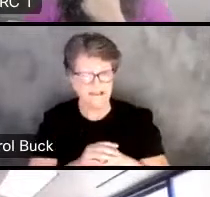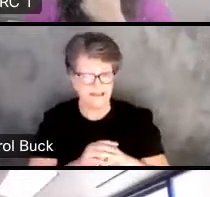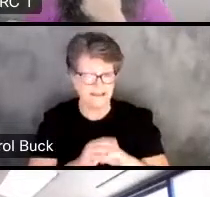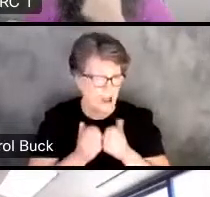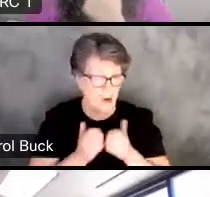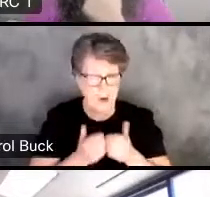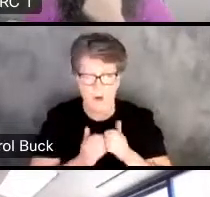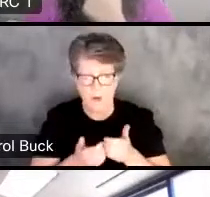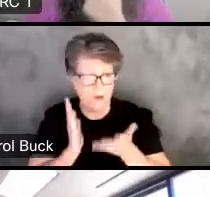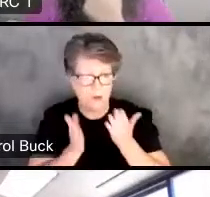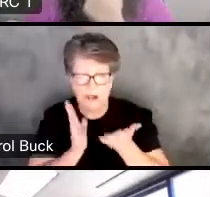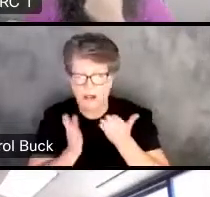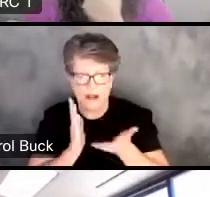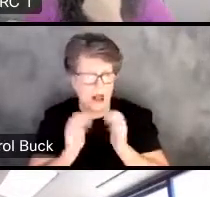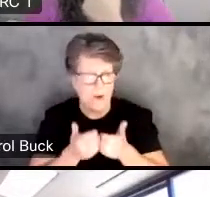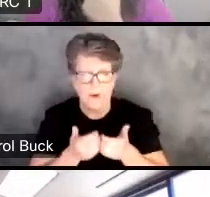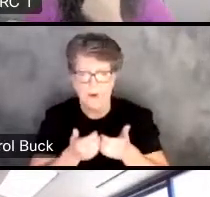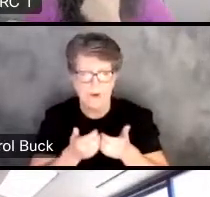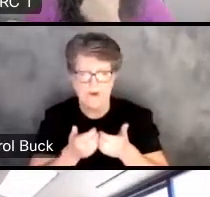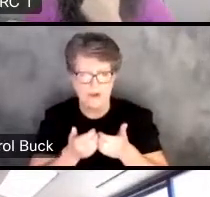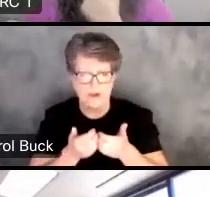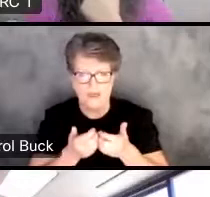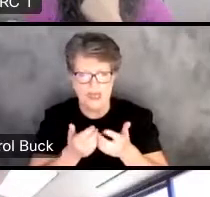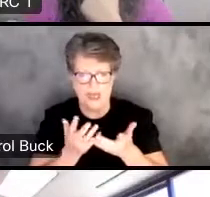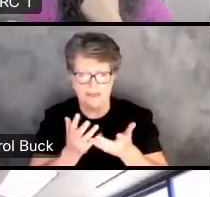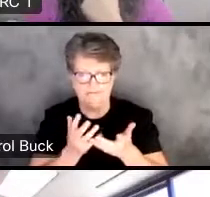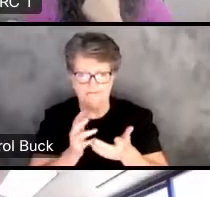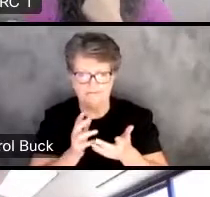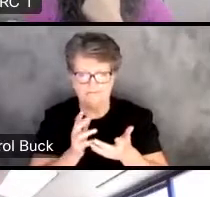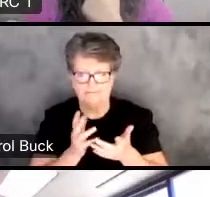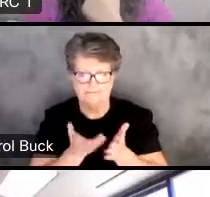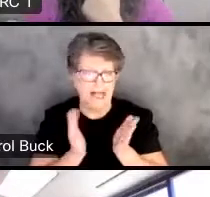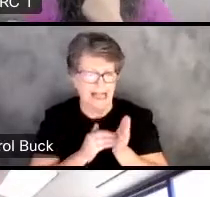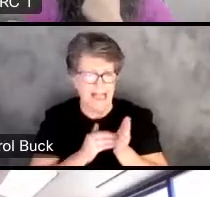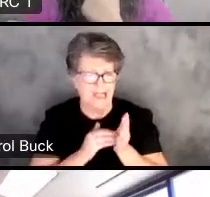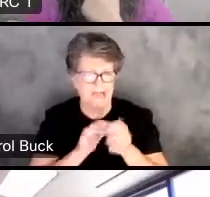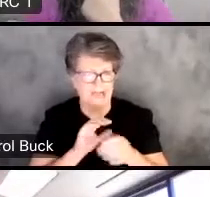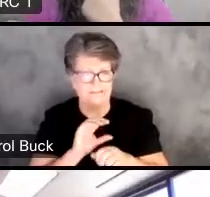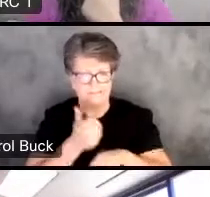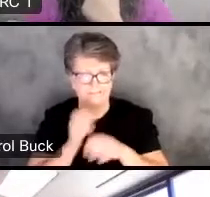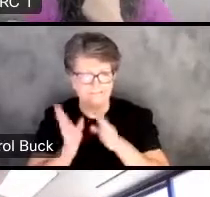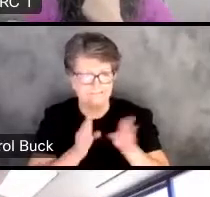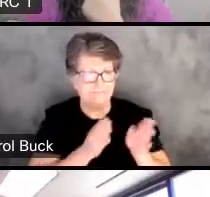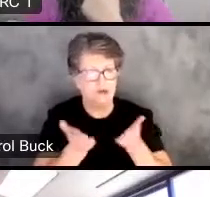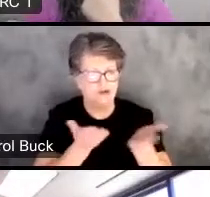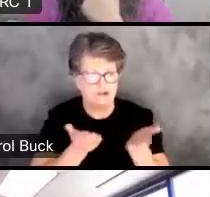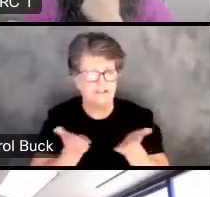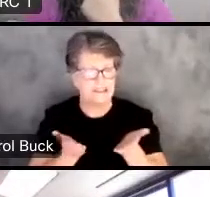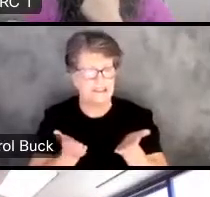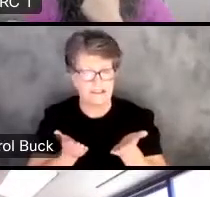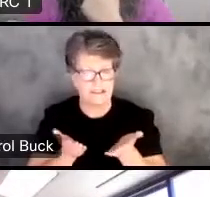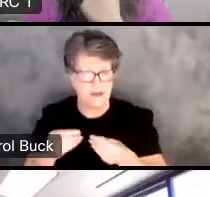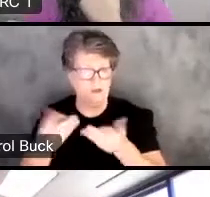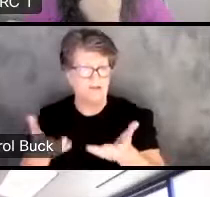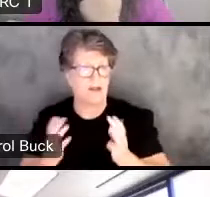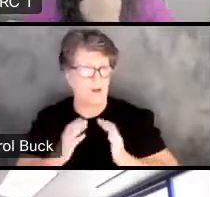how you're going to be able to regroup your program, your services to our clients, if